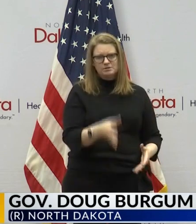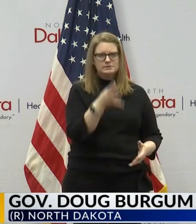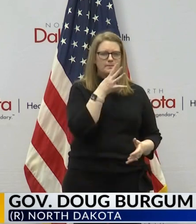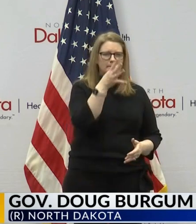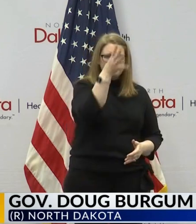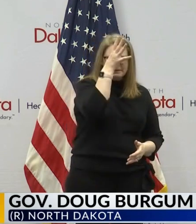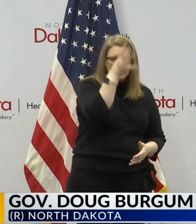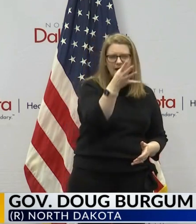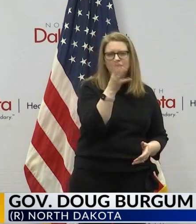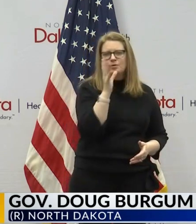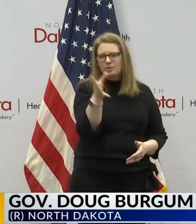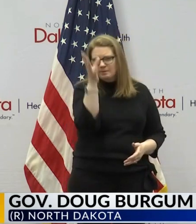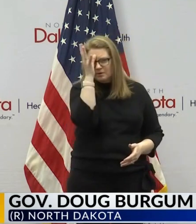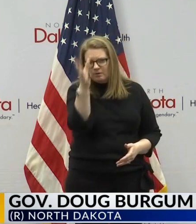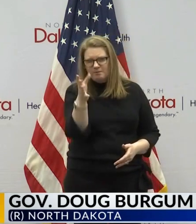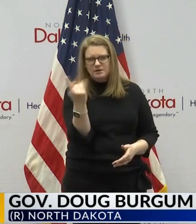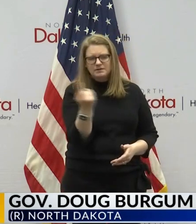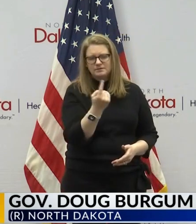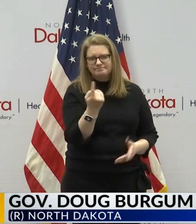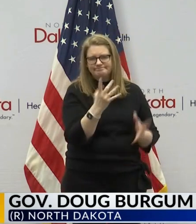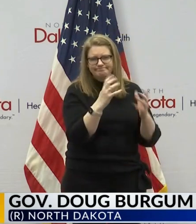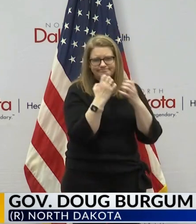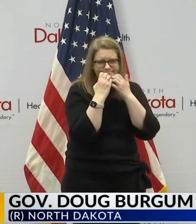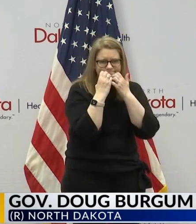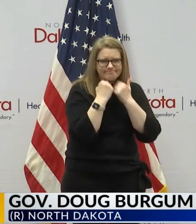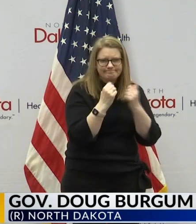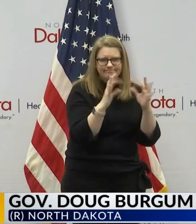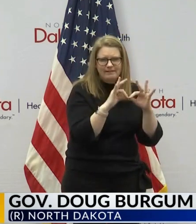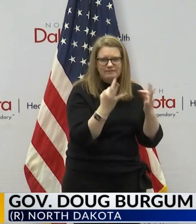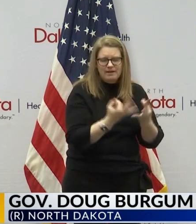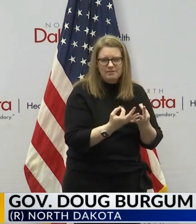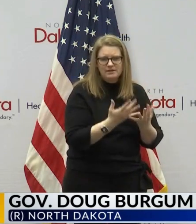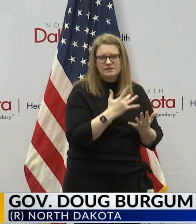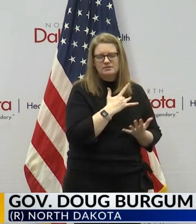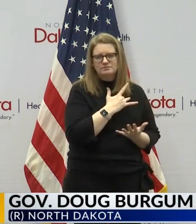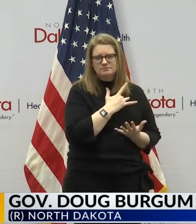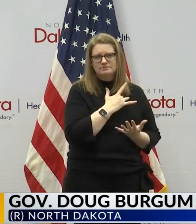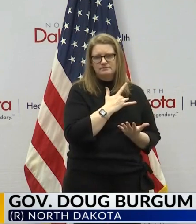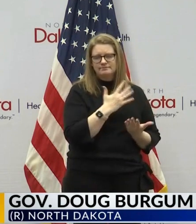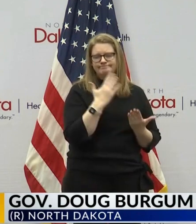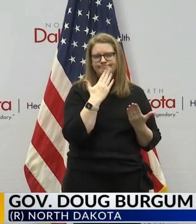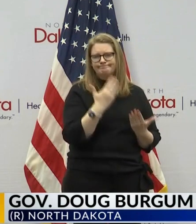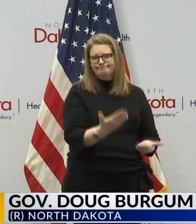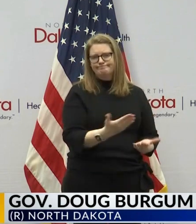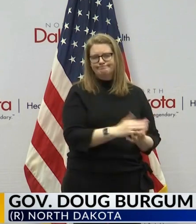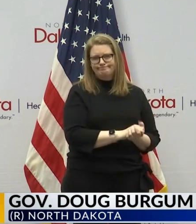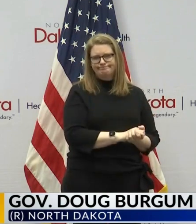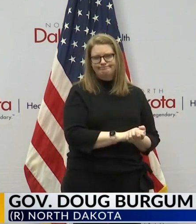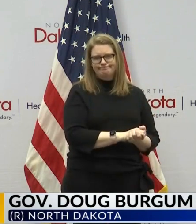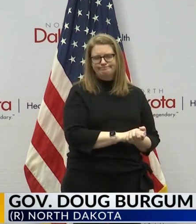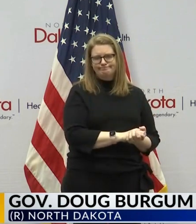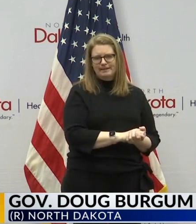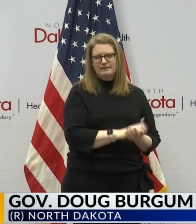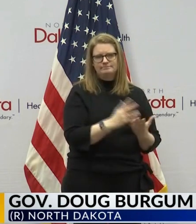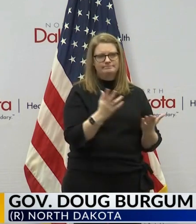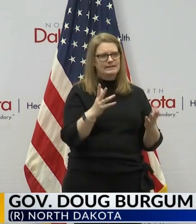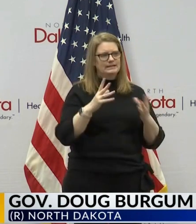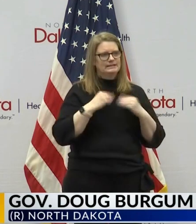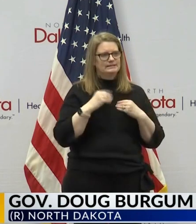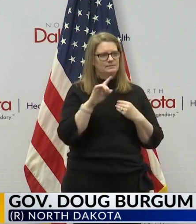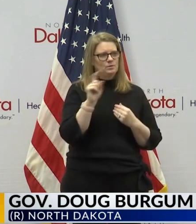or a grandparent, and so we know that all of us are with you and thinking about you. With that, I'll stand for questions. Thank you.